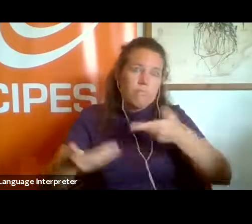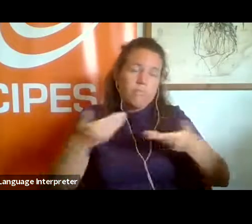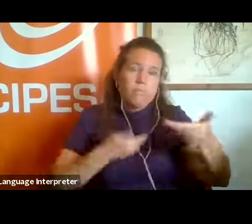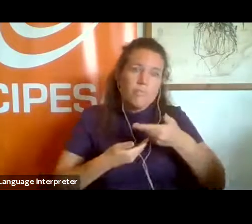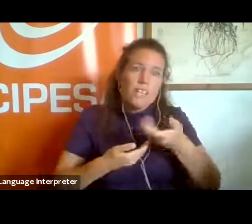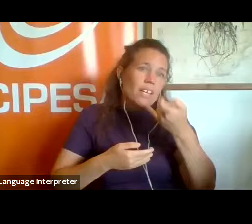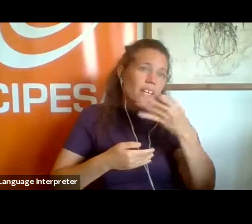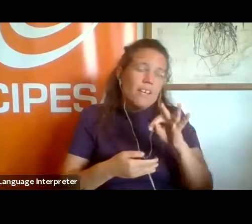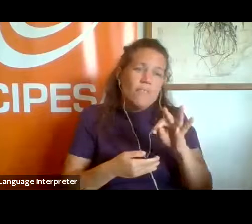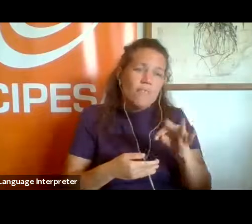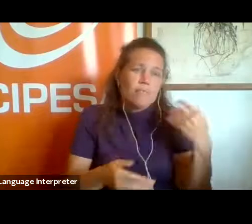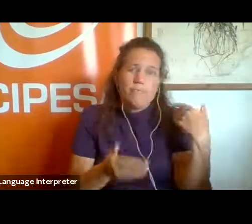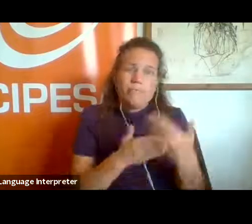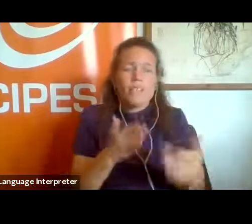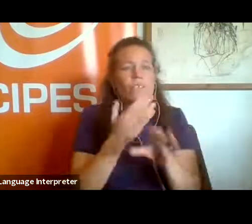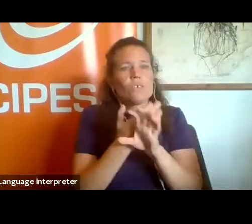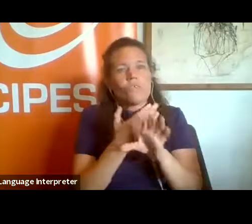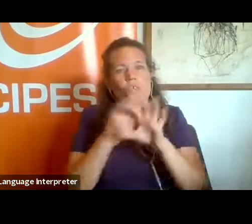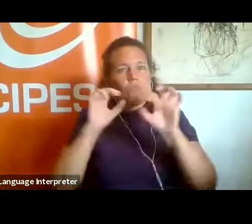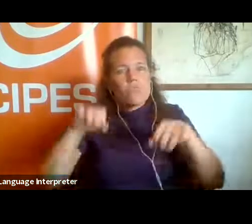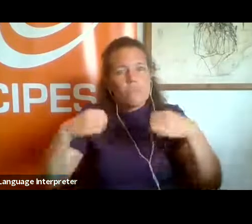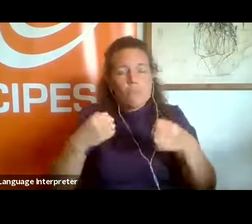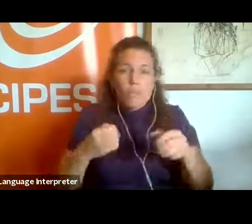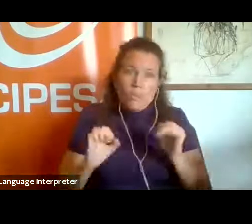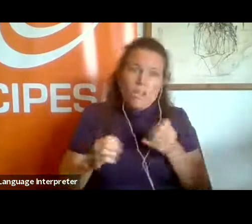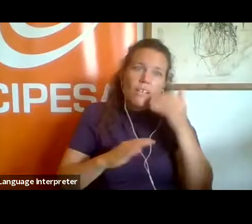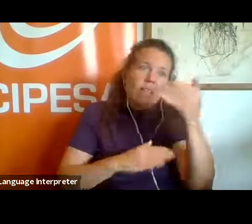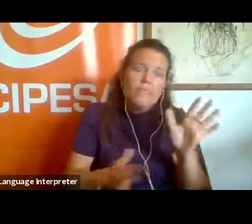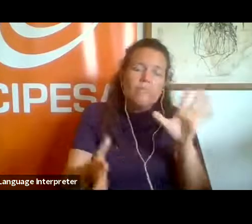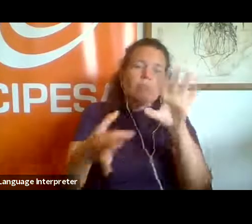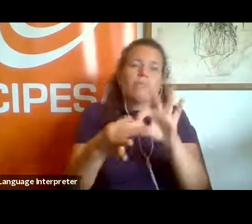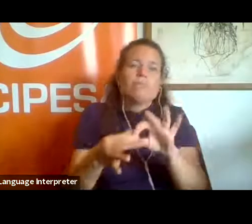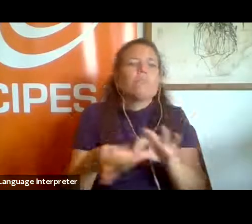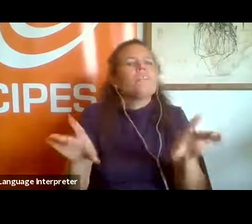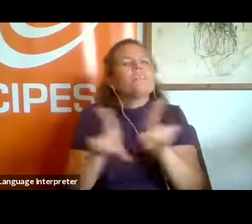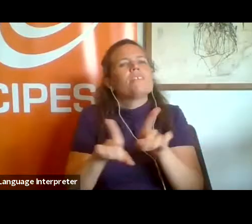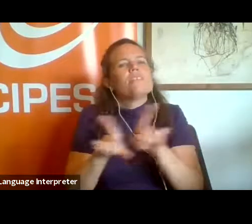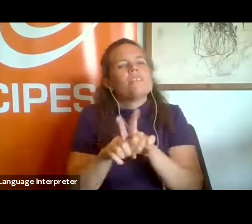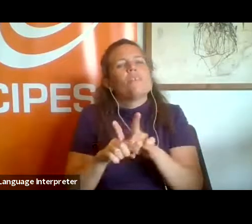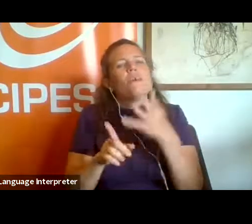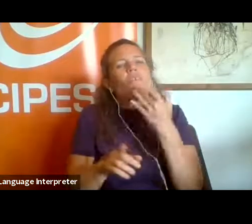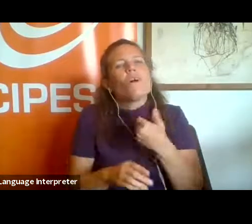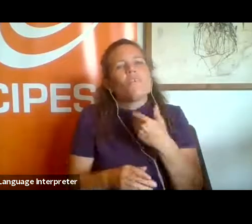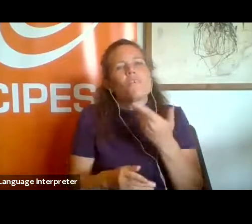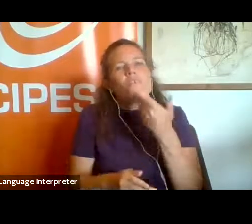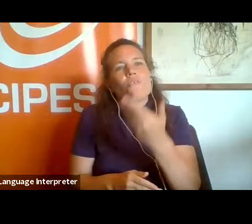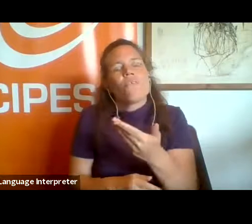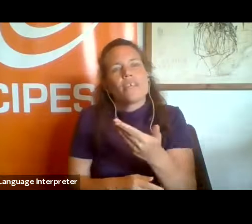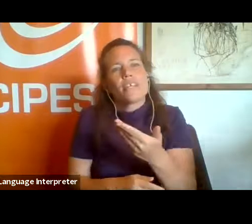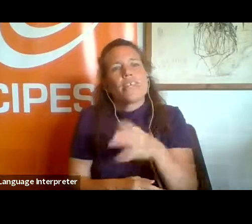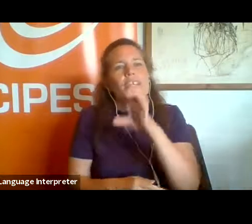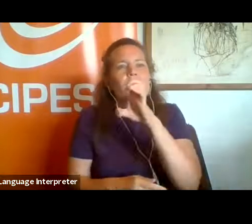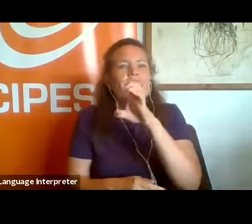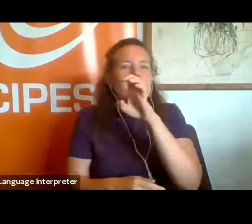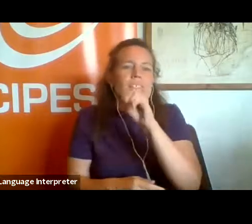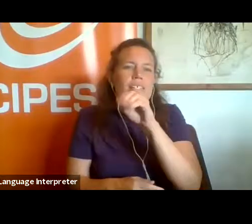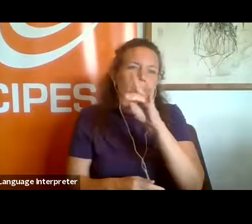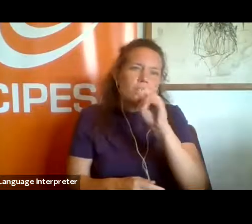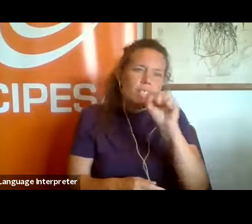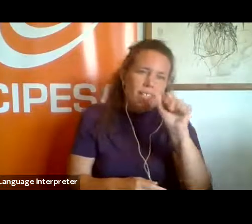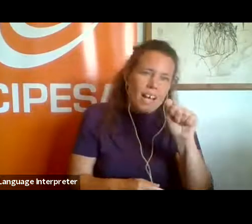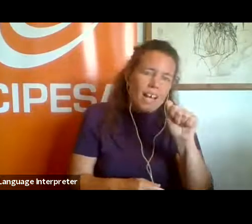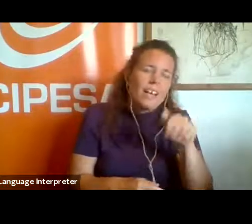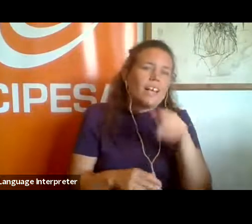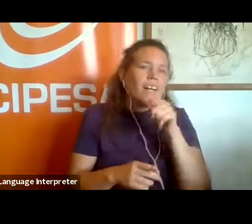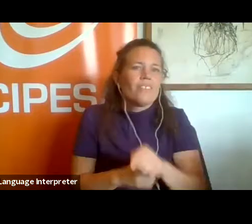jump onto the Zoom. So thank you for that. I'd also like to just thank CEPISA and FIF Africa for